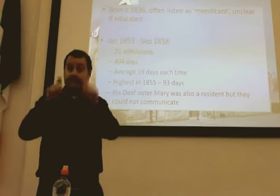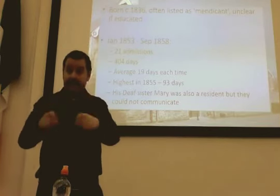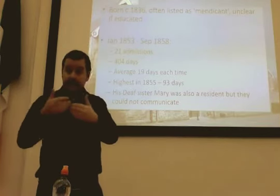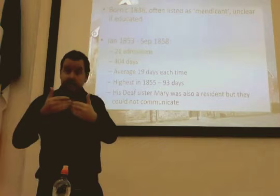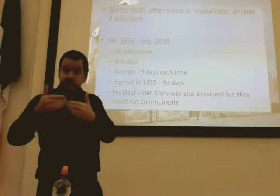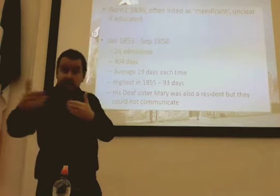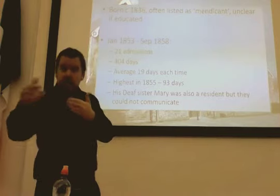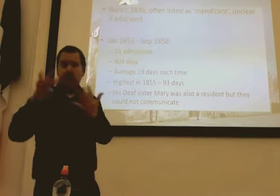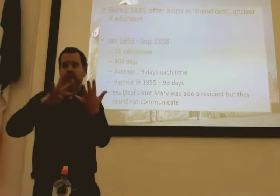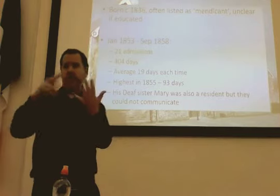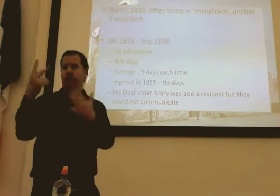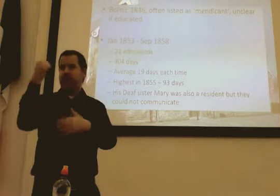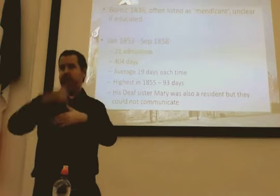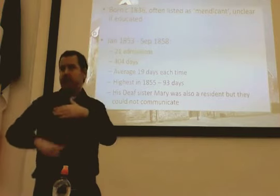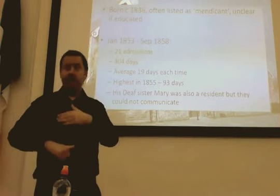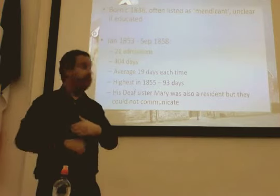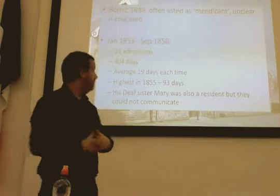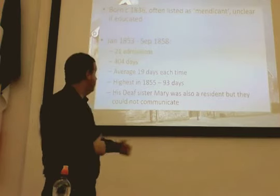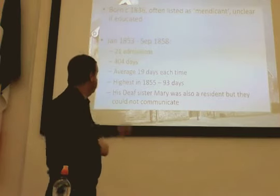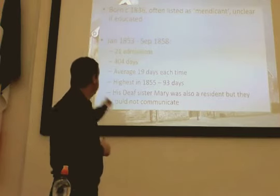and the highest was 93 days in